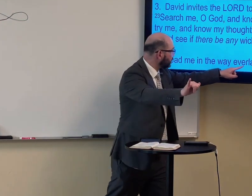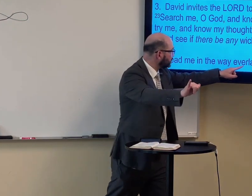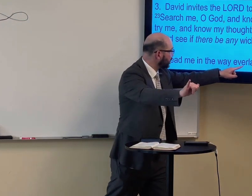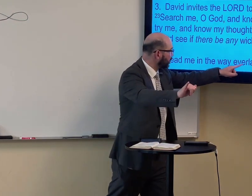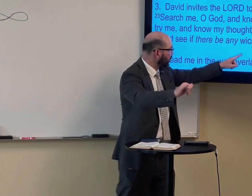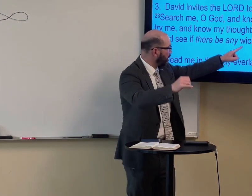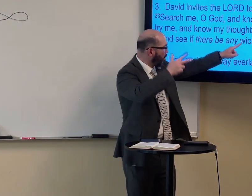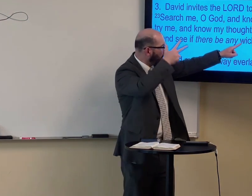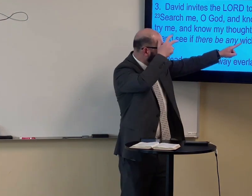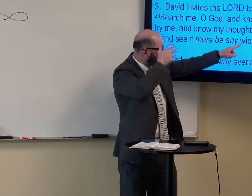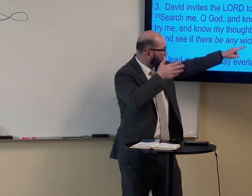everlasting.